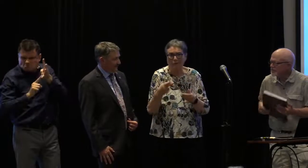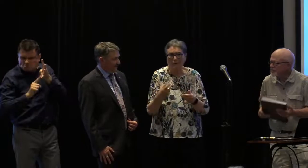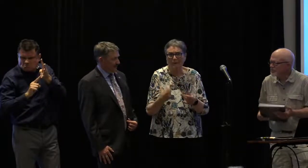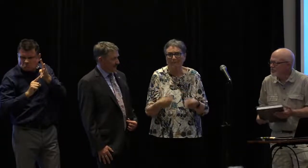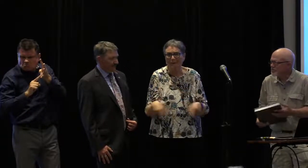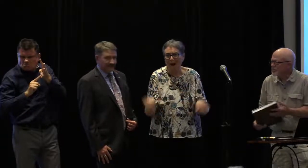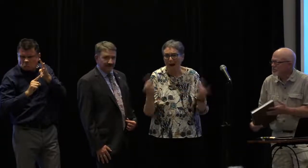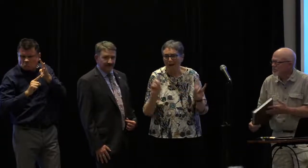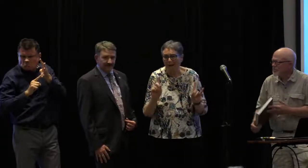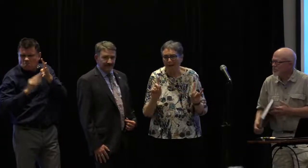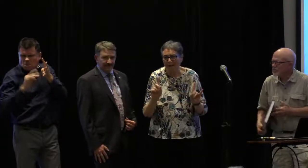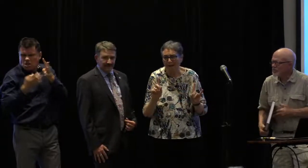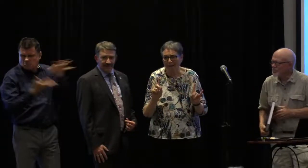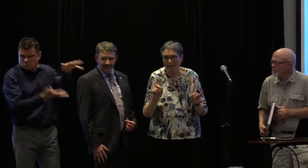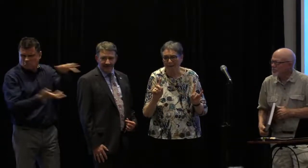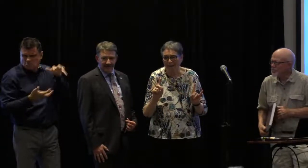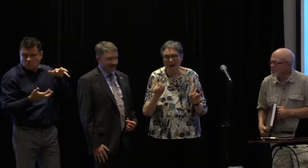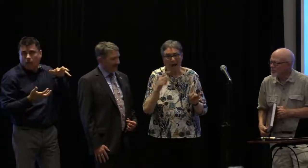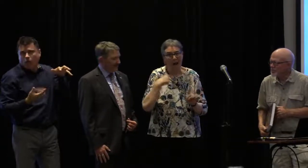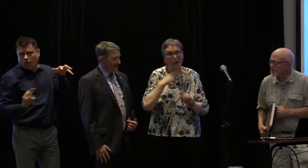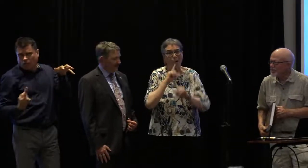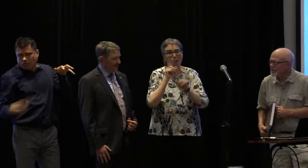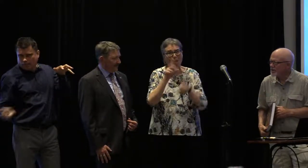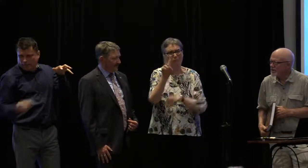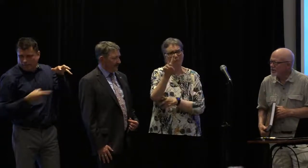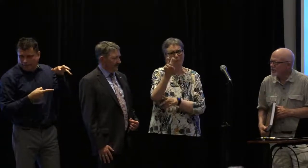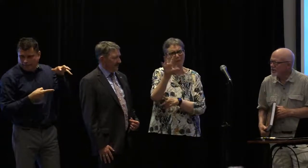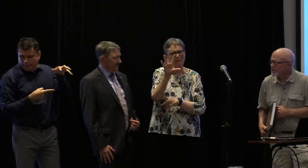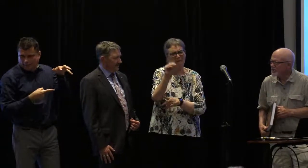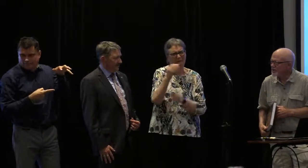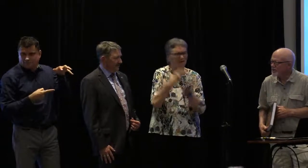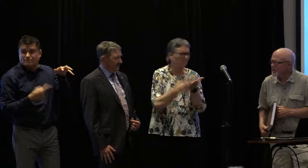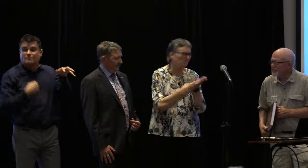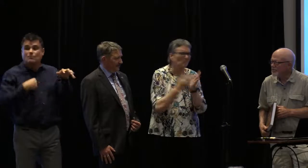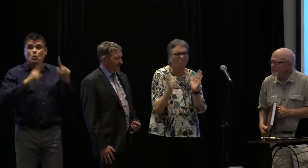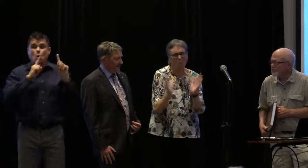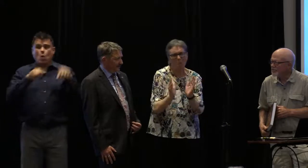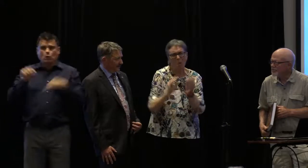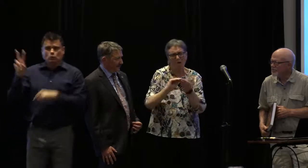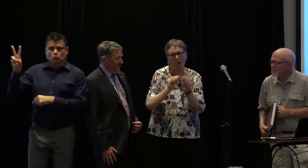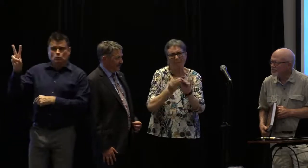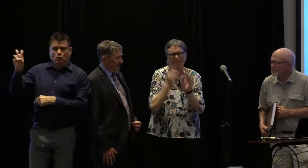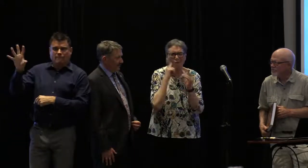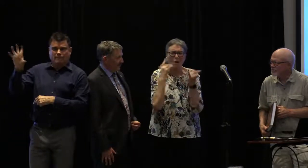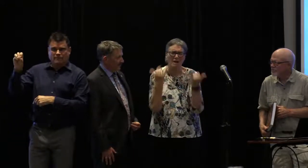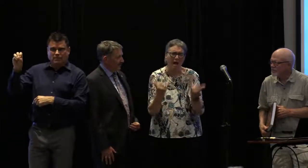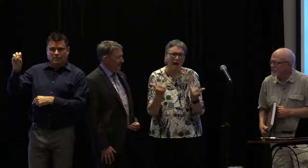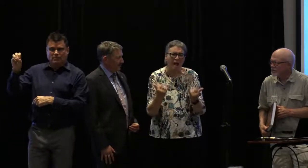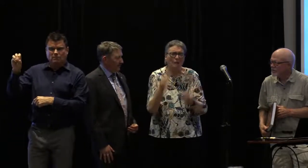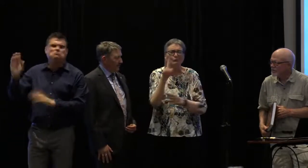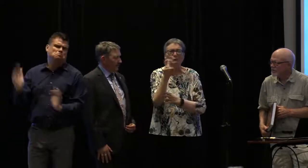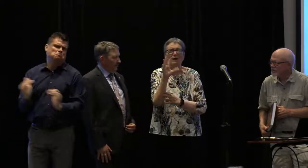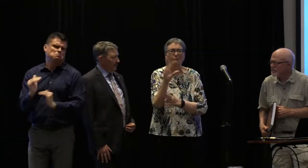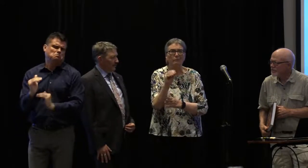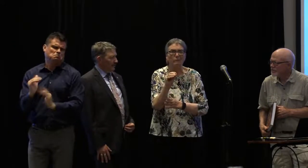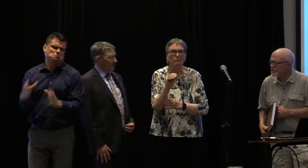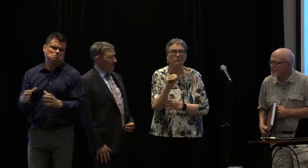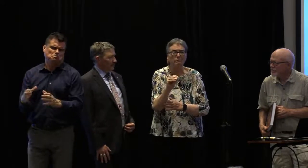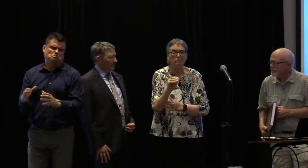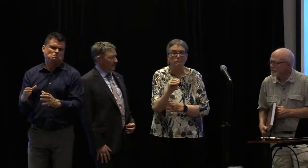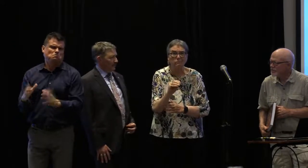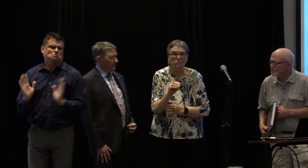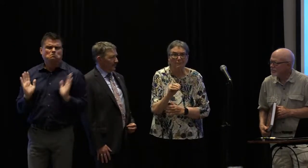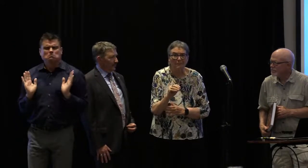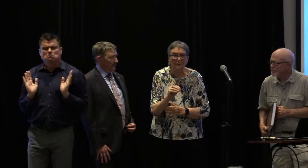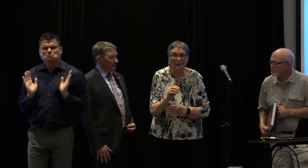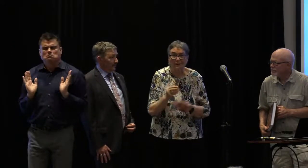At the end of March, we finally received the first printed copies. I ordered 250 for the first run, thinking we were a